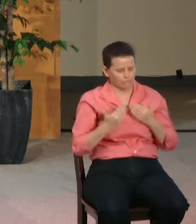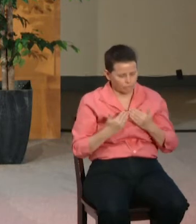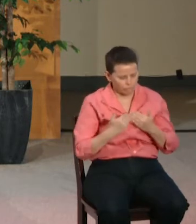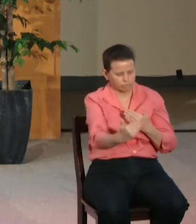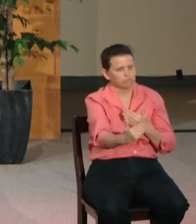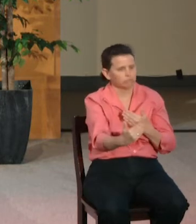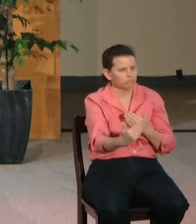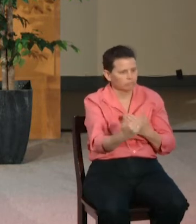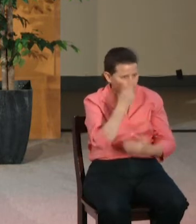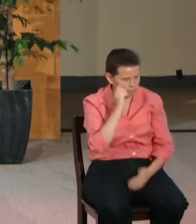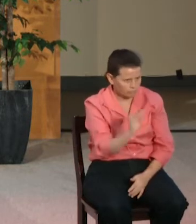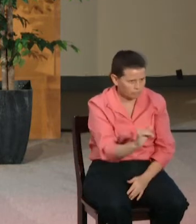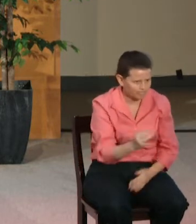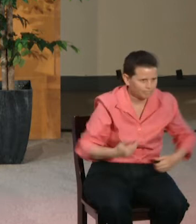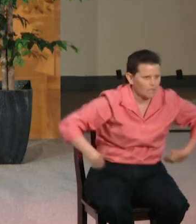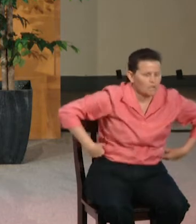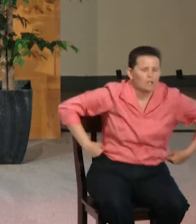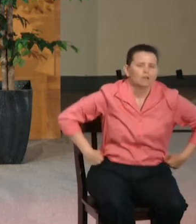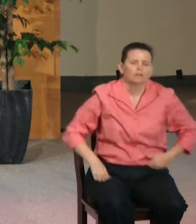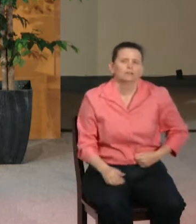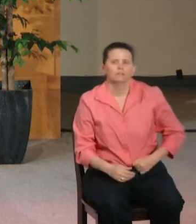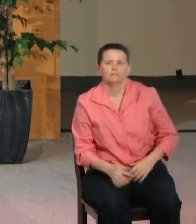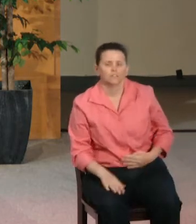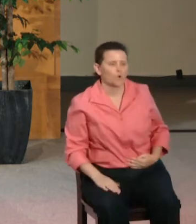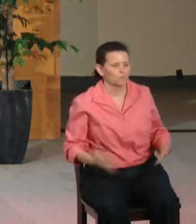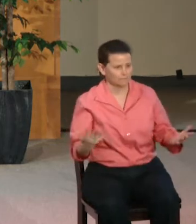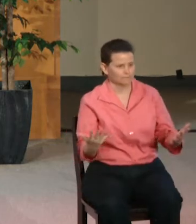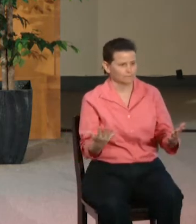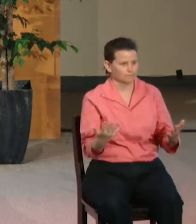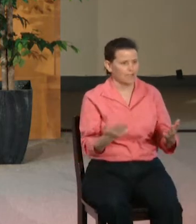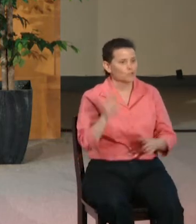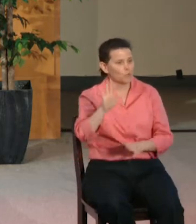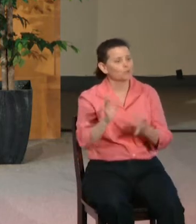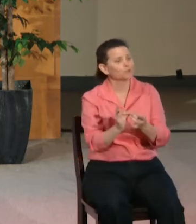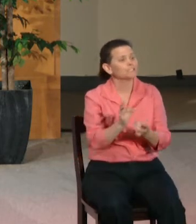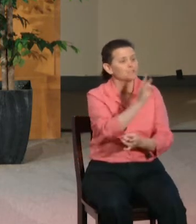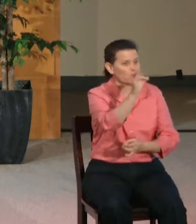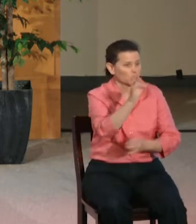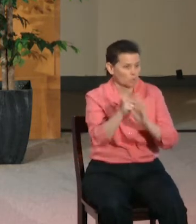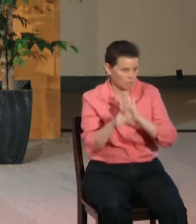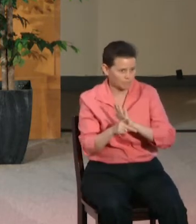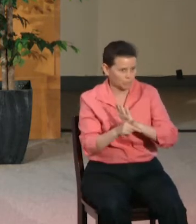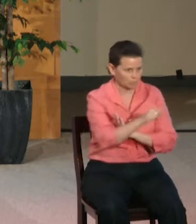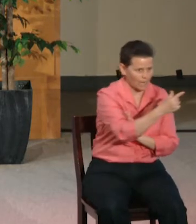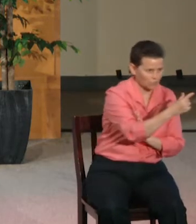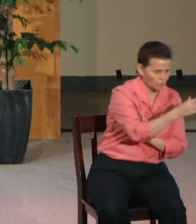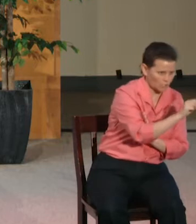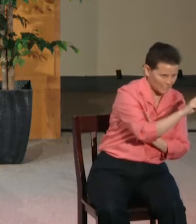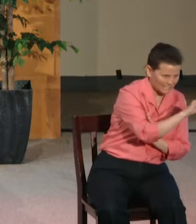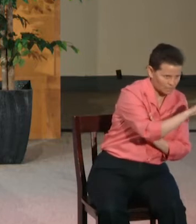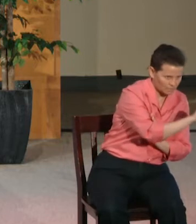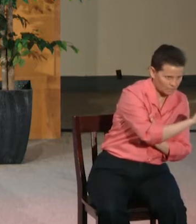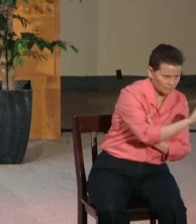principles. So now let's talk about penguins. What does penguins have to do with all of this? I want to start by asking a